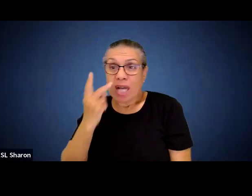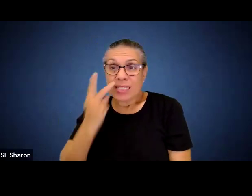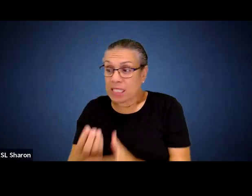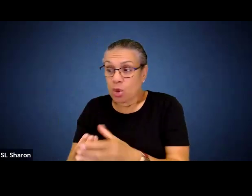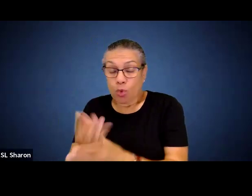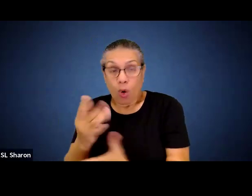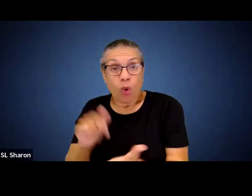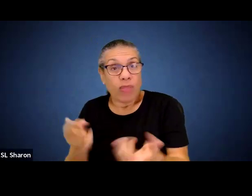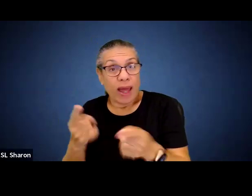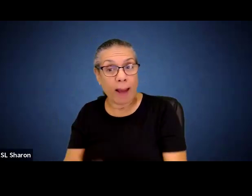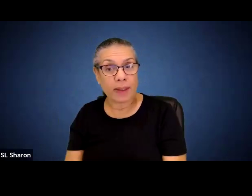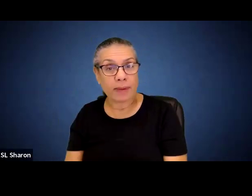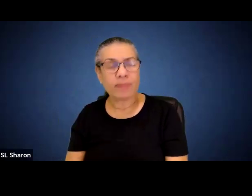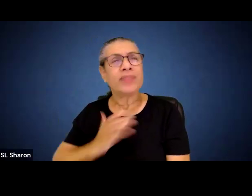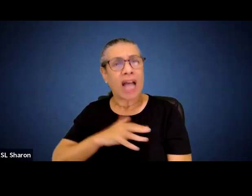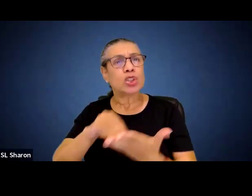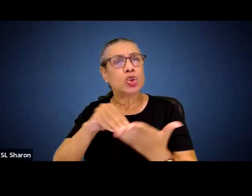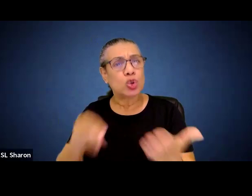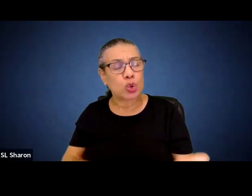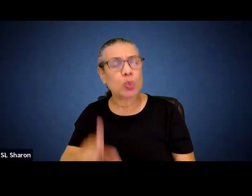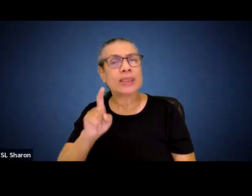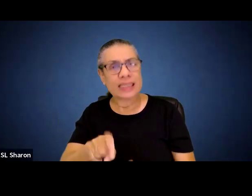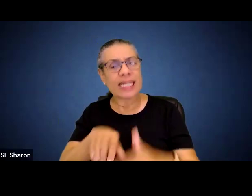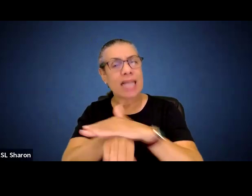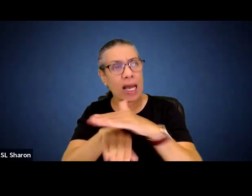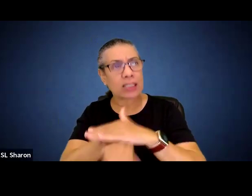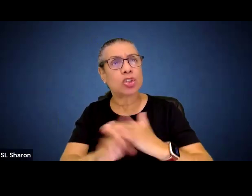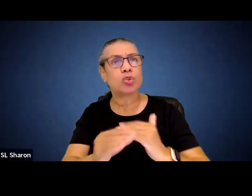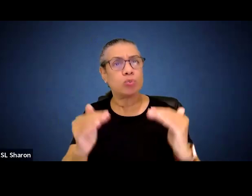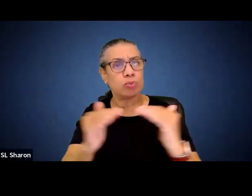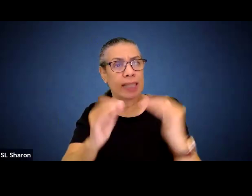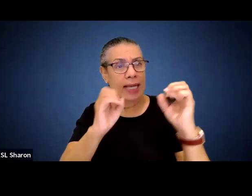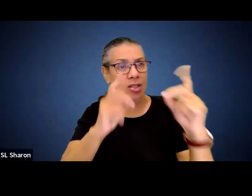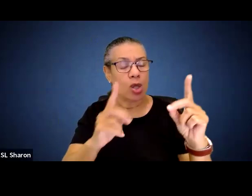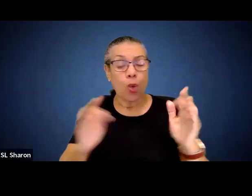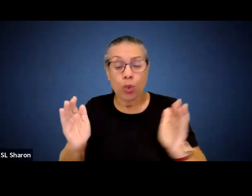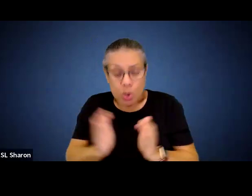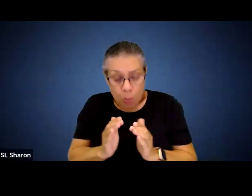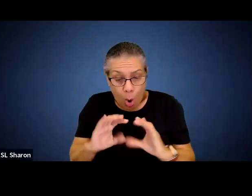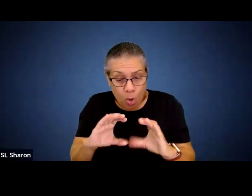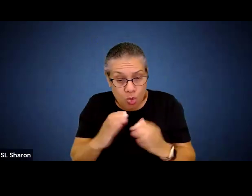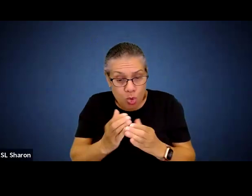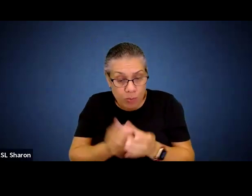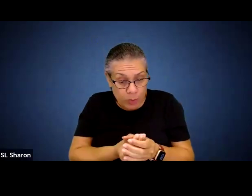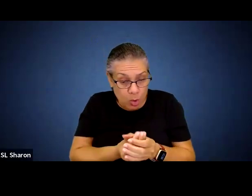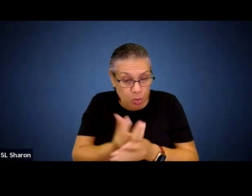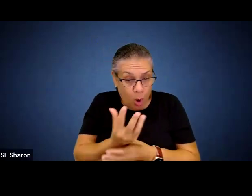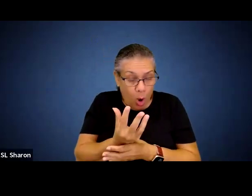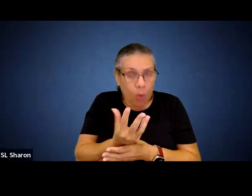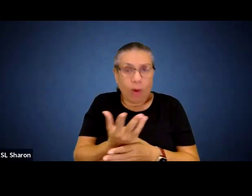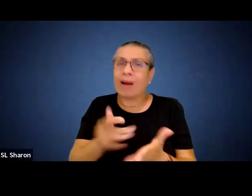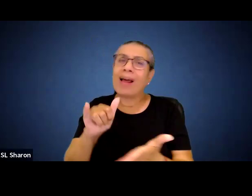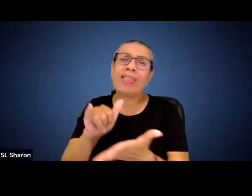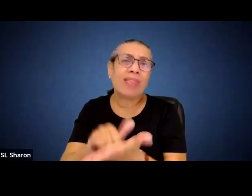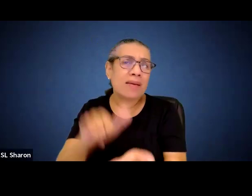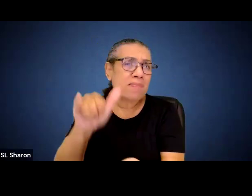did. Our students deserve access to an education where they can get the small group instruction they need to grow, and that simply can't